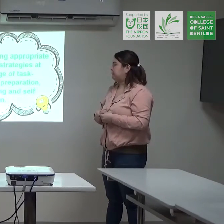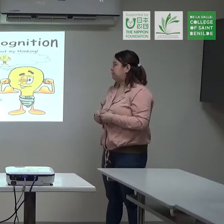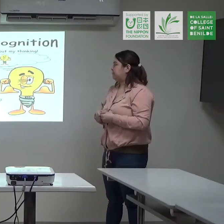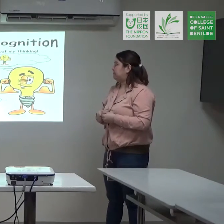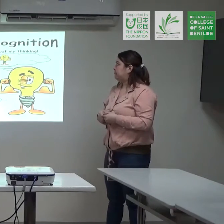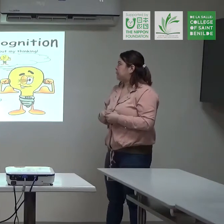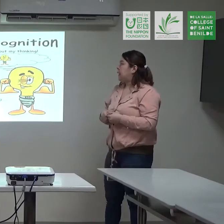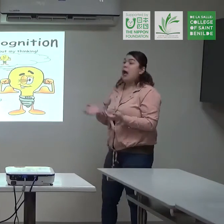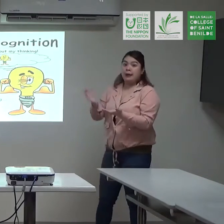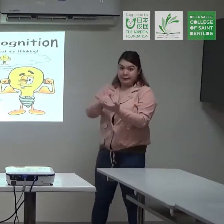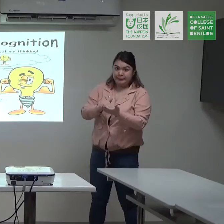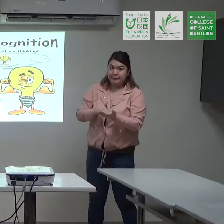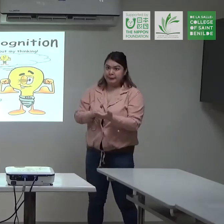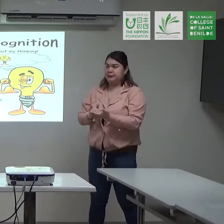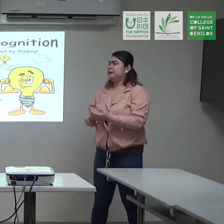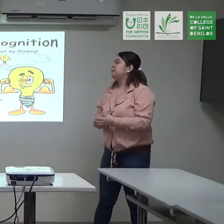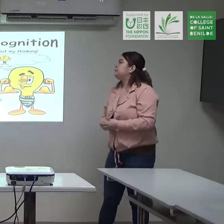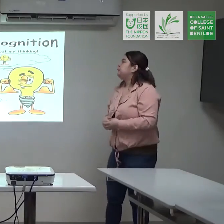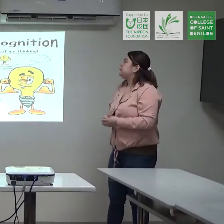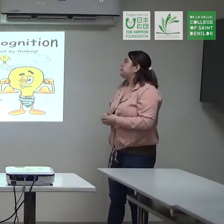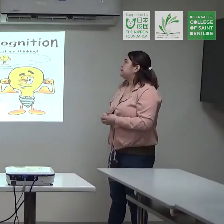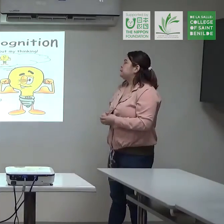In short,